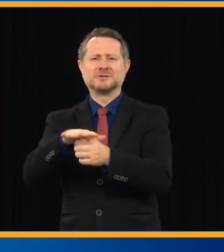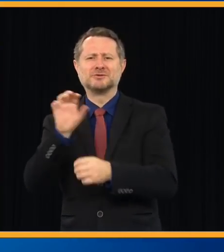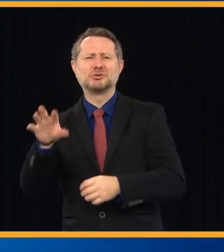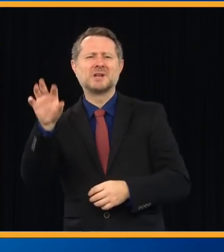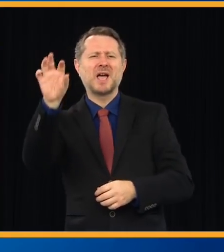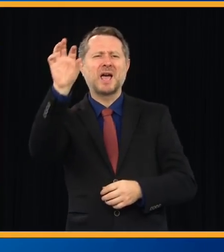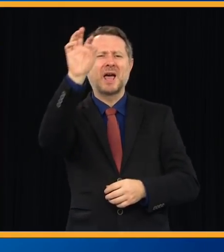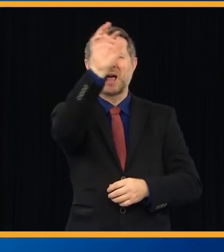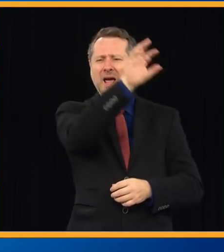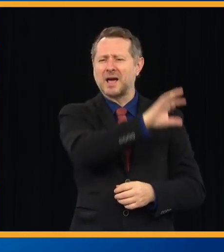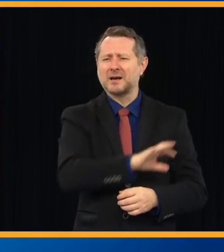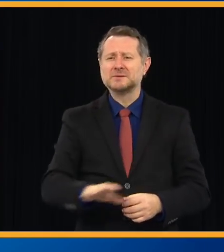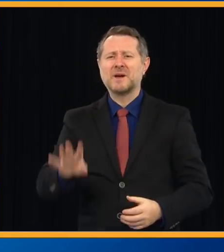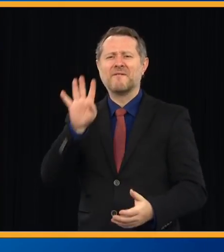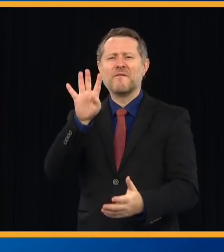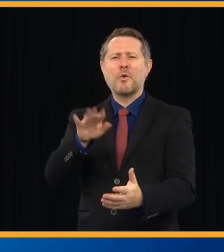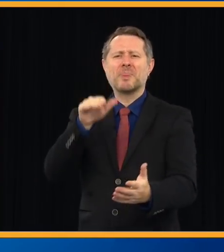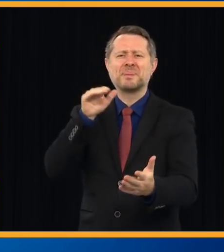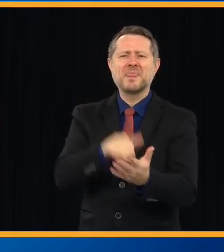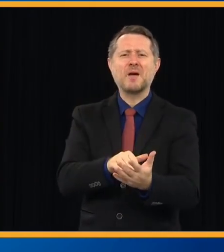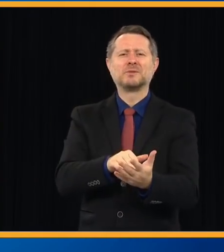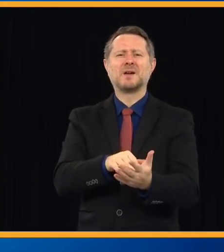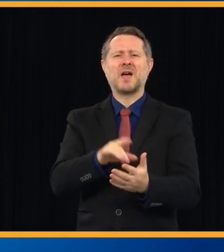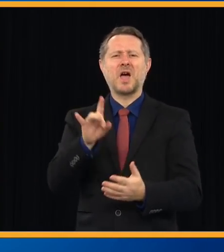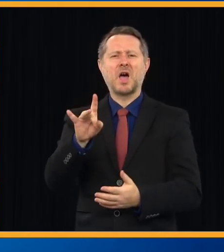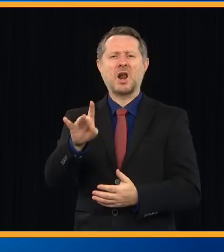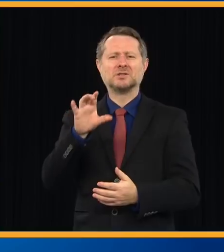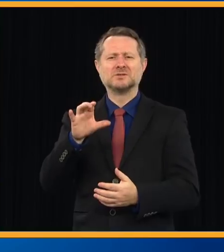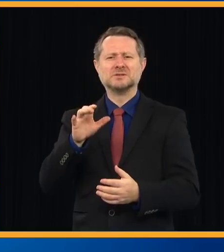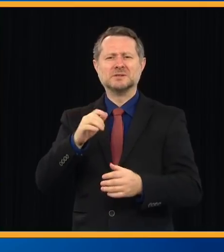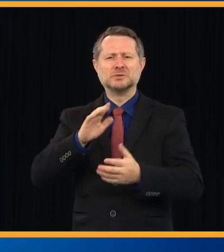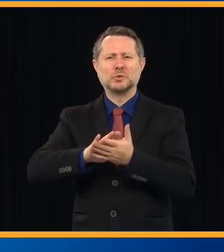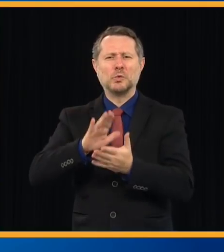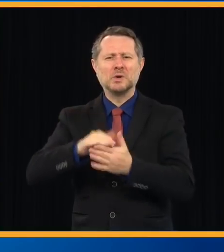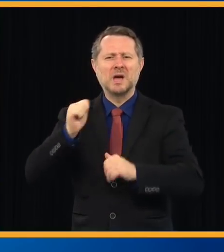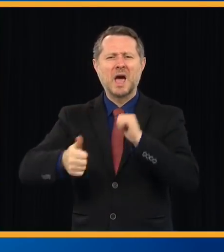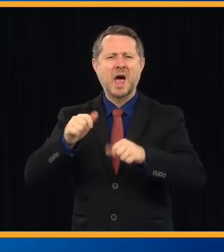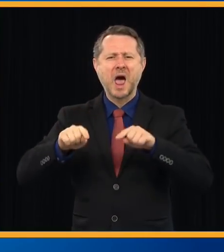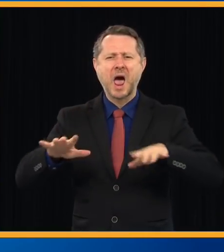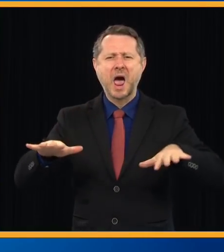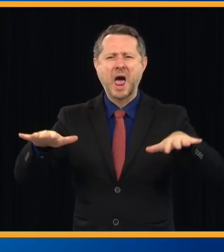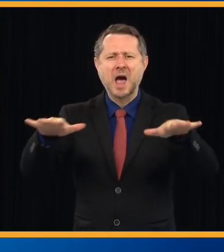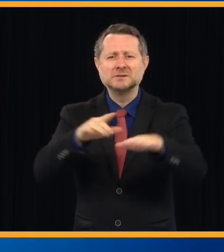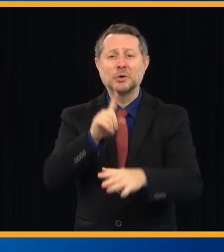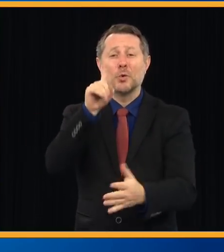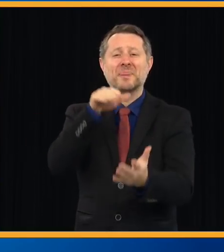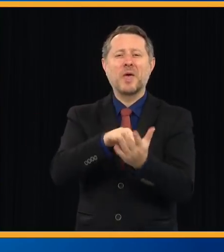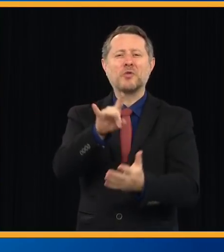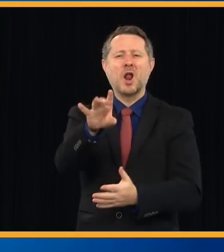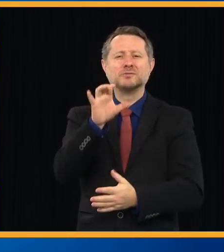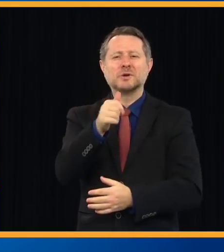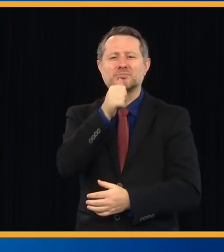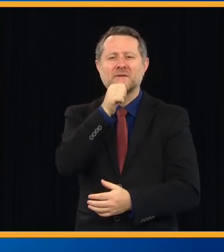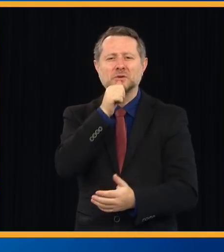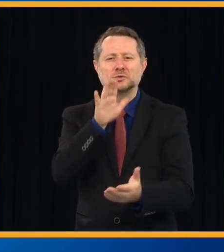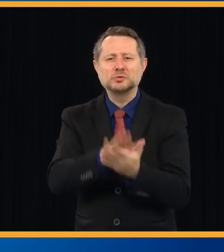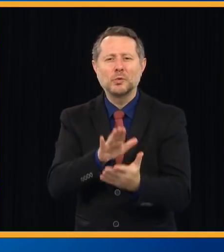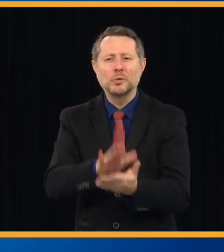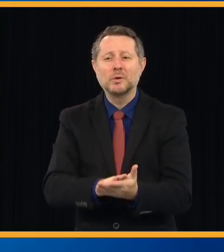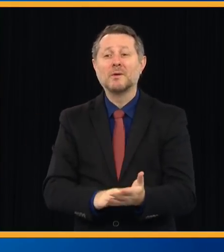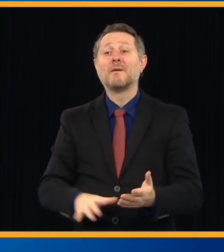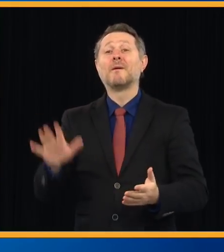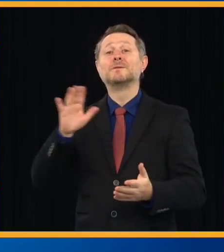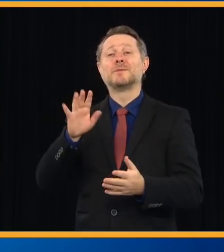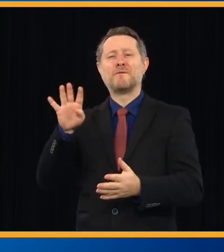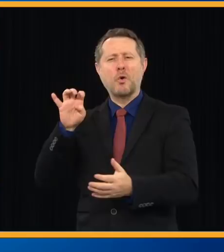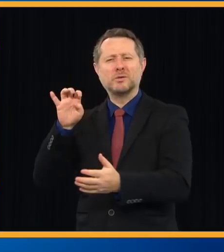state. Then you have 1,800 private schools, 89 SUNY and CUNY campuses, 100